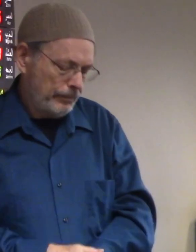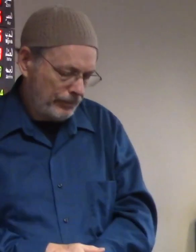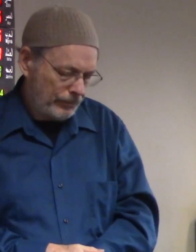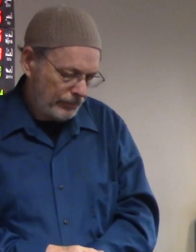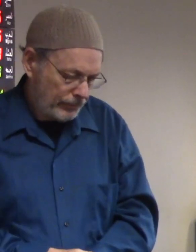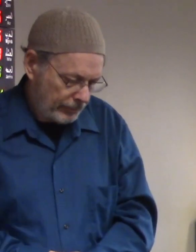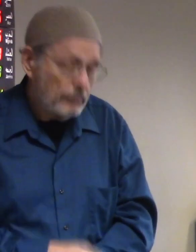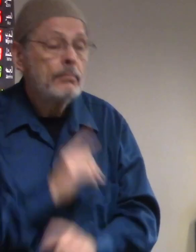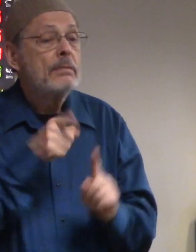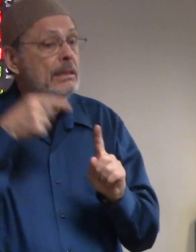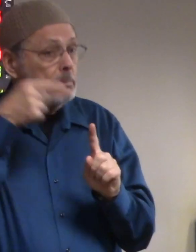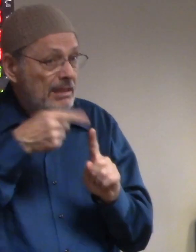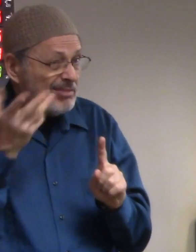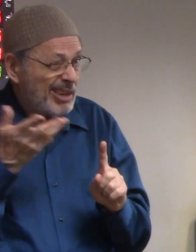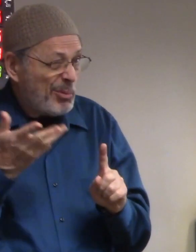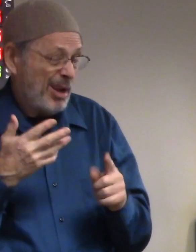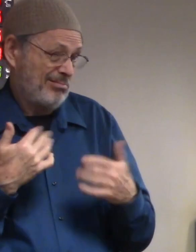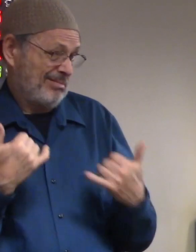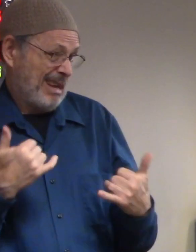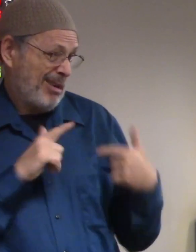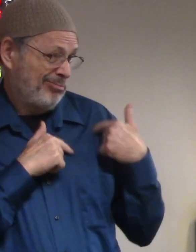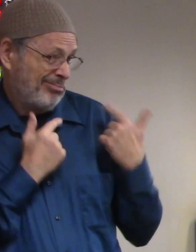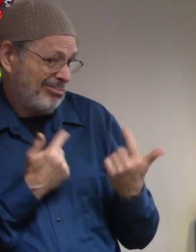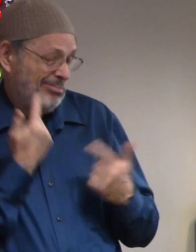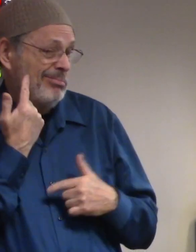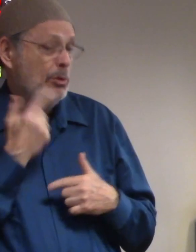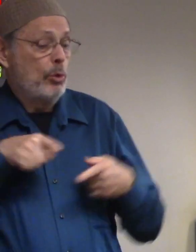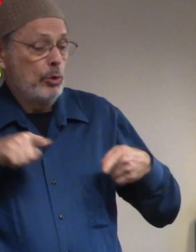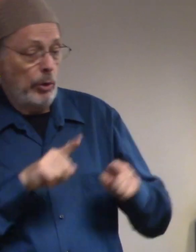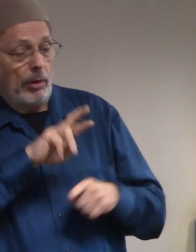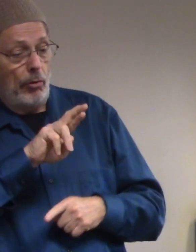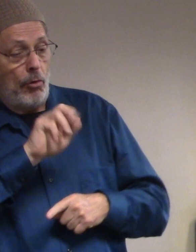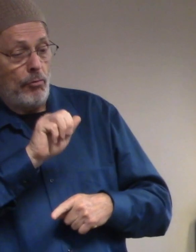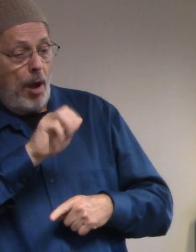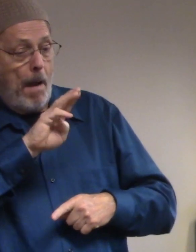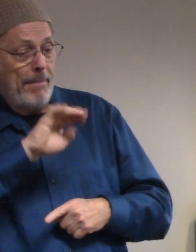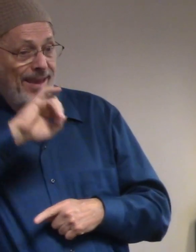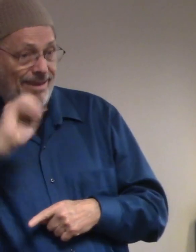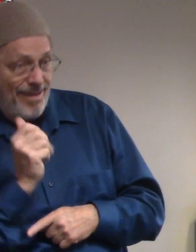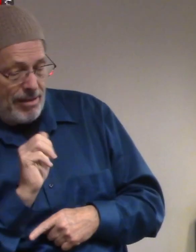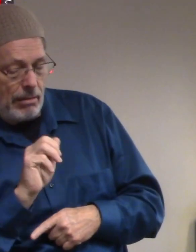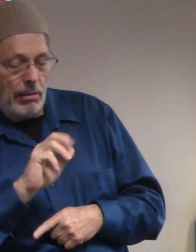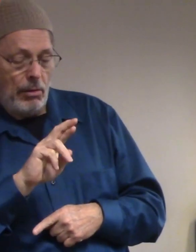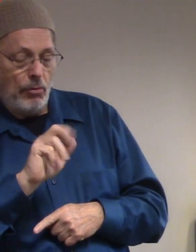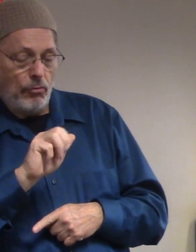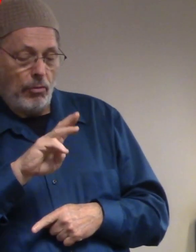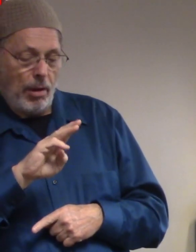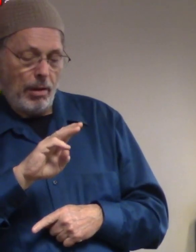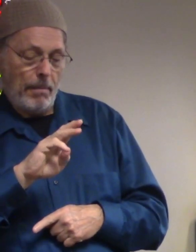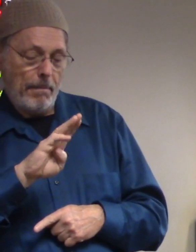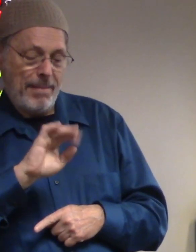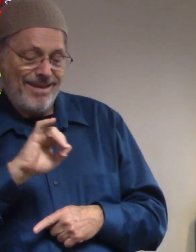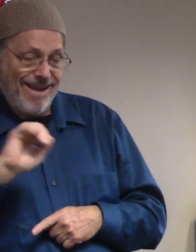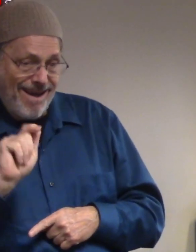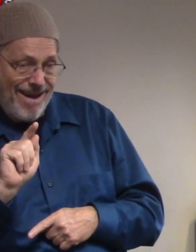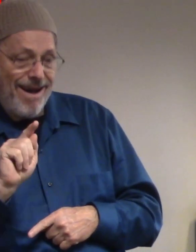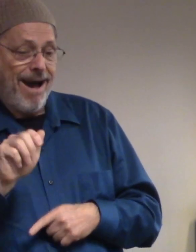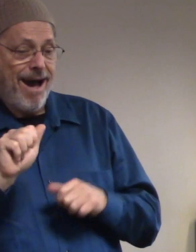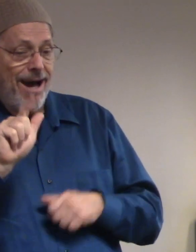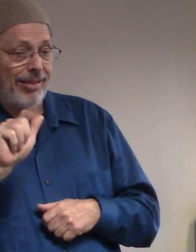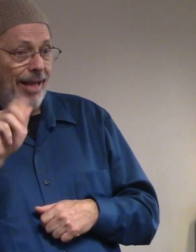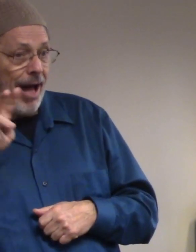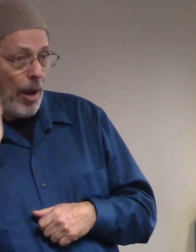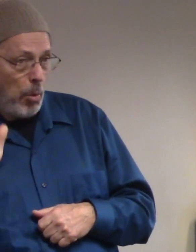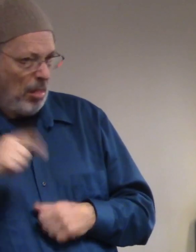And specifically these times during Rabiul Awwal and after, there's a lot of debates, there's a lot of talks